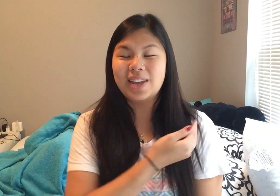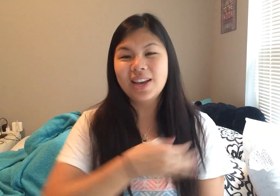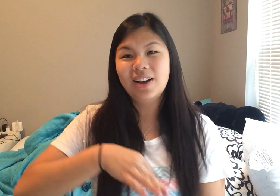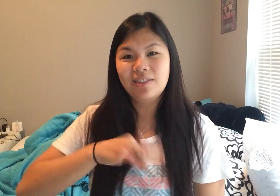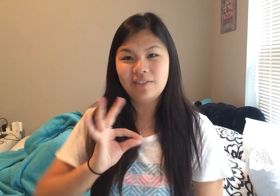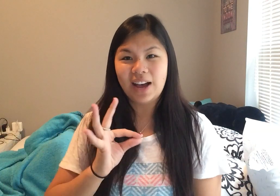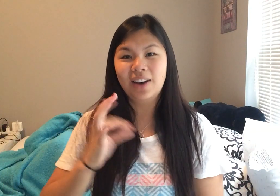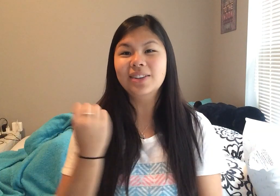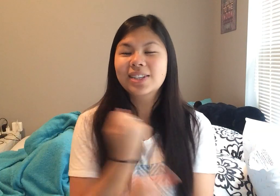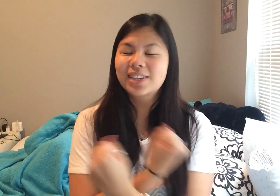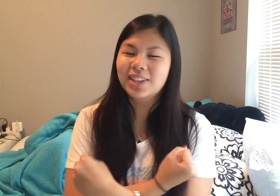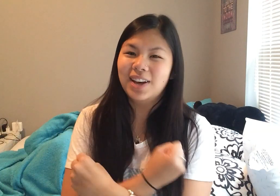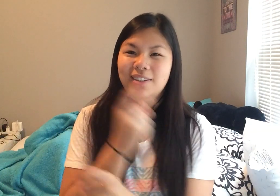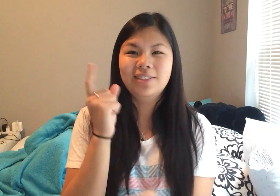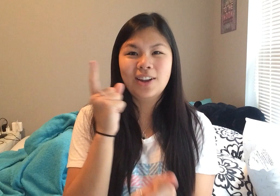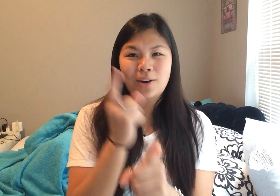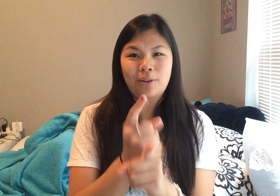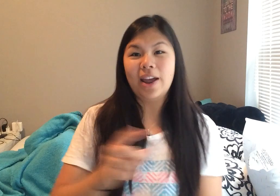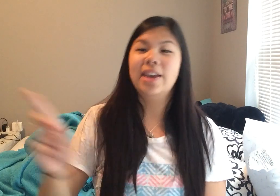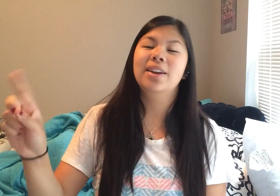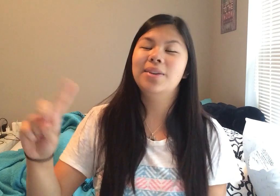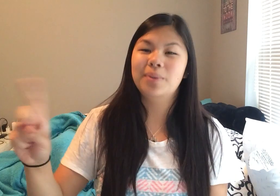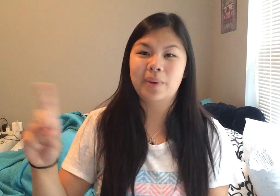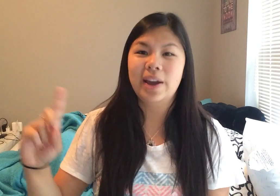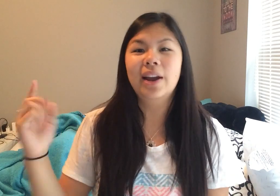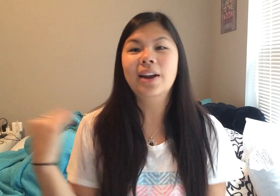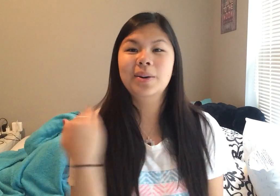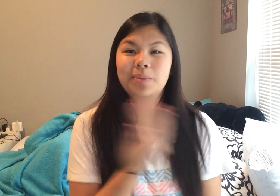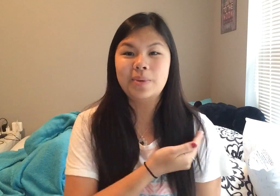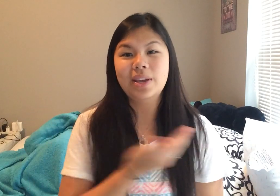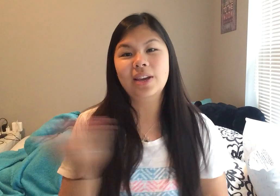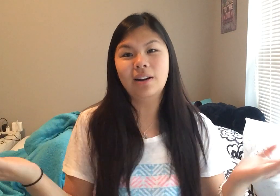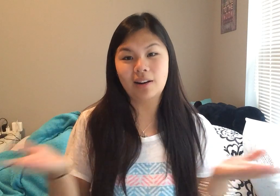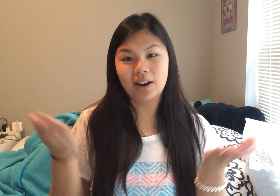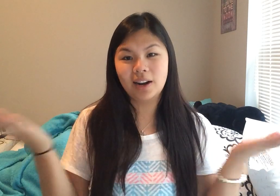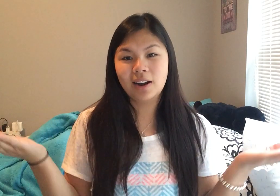we found love right where we are.